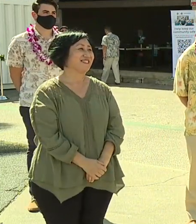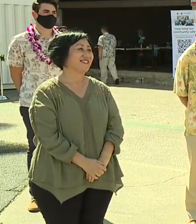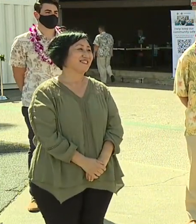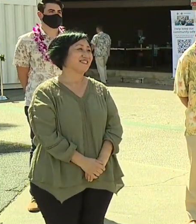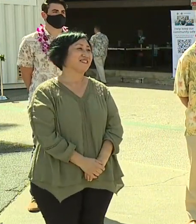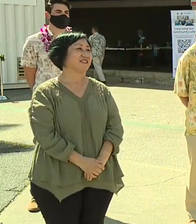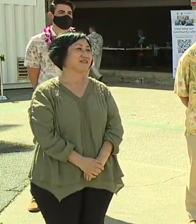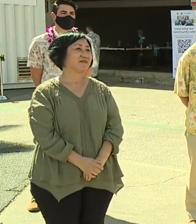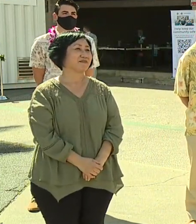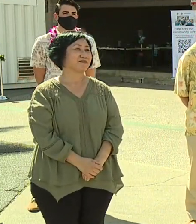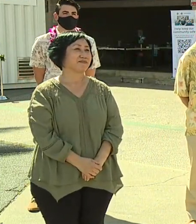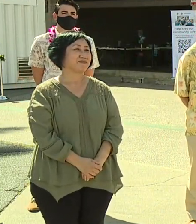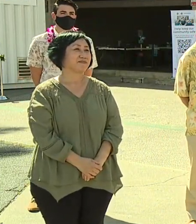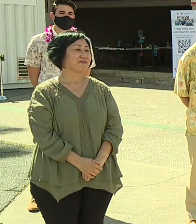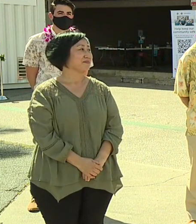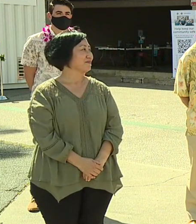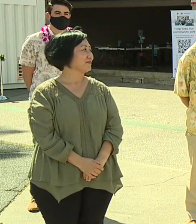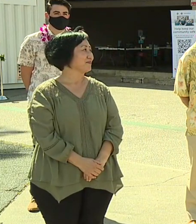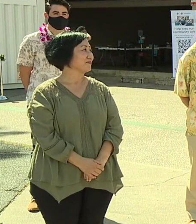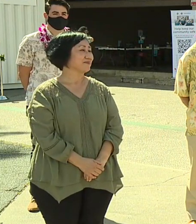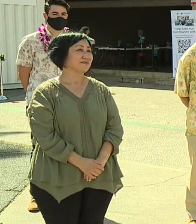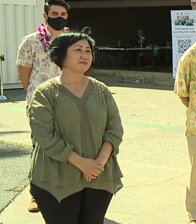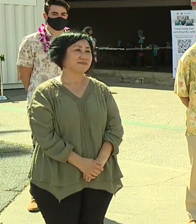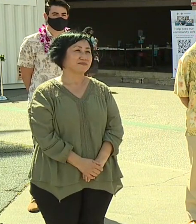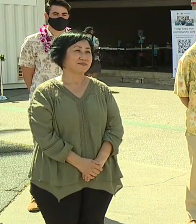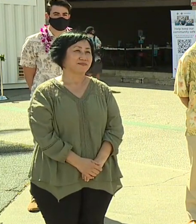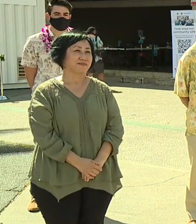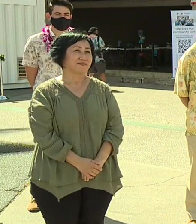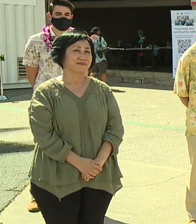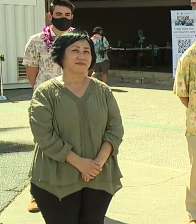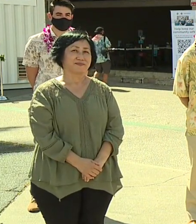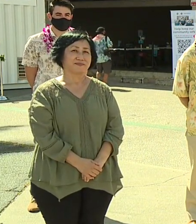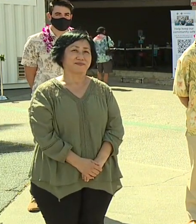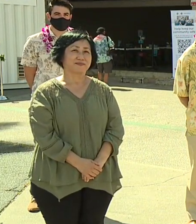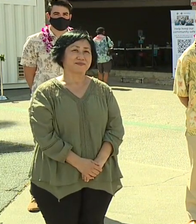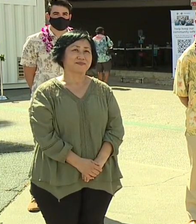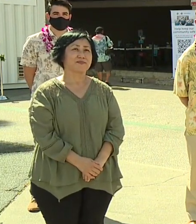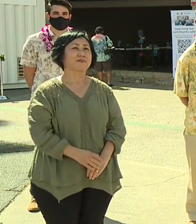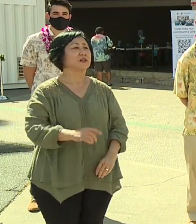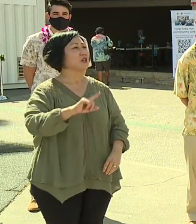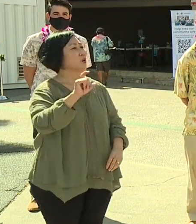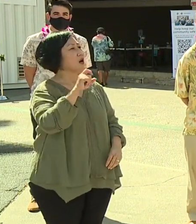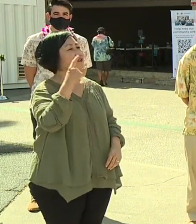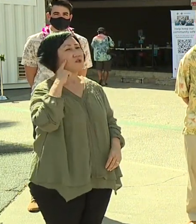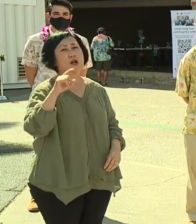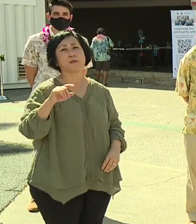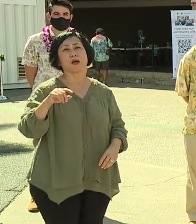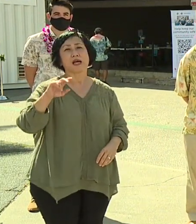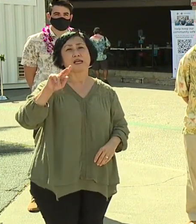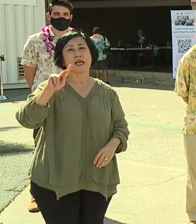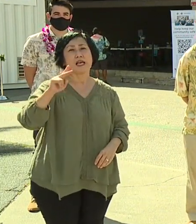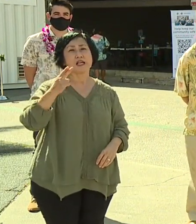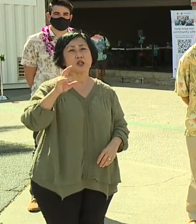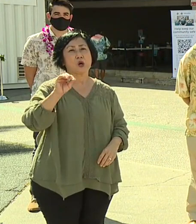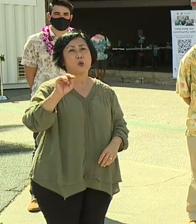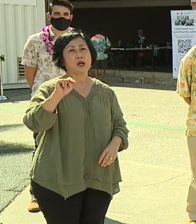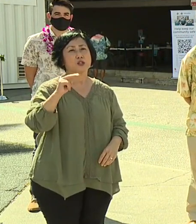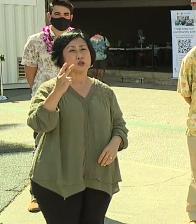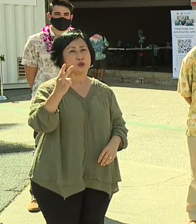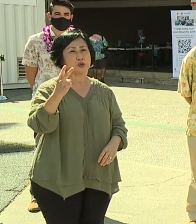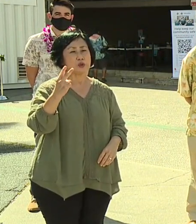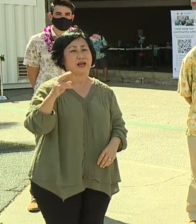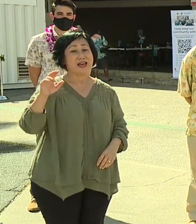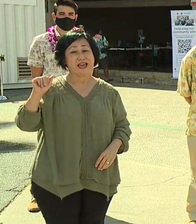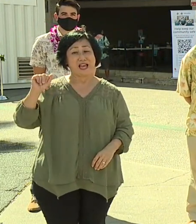you want me to just go for Mario? Just go for it. Go, go, go. All right, Mayor, this question is from Manolo Morales, KHON2.